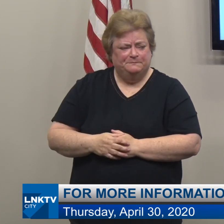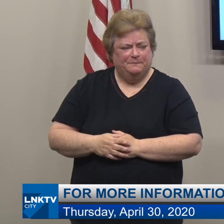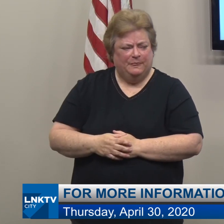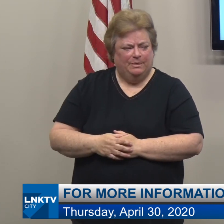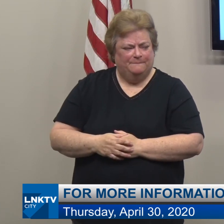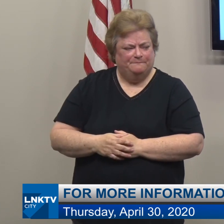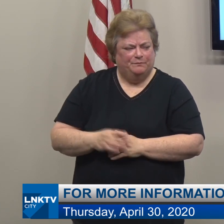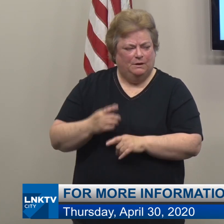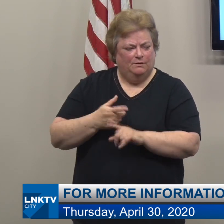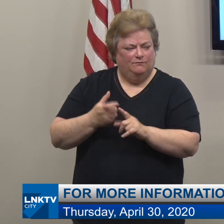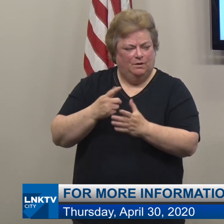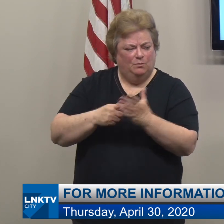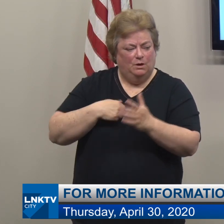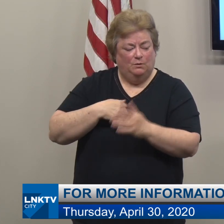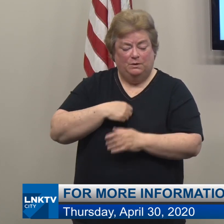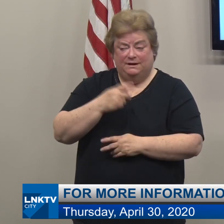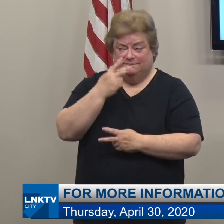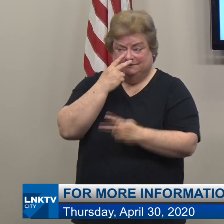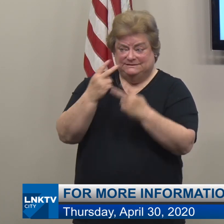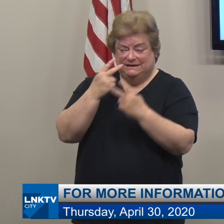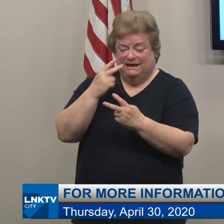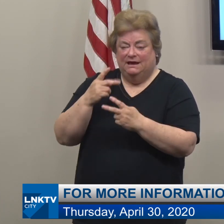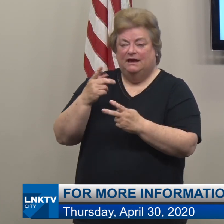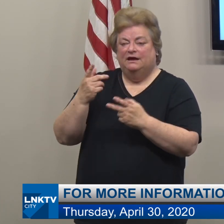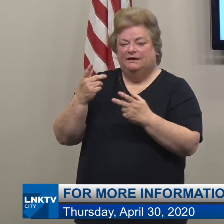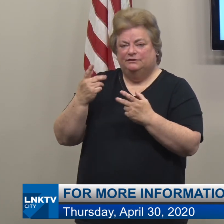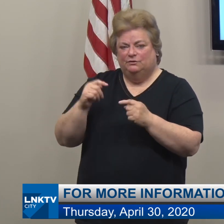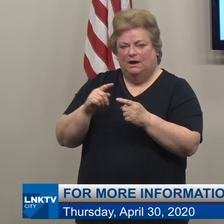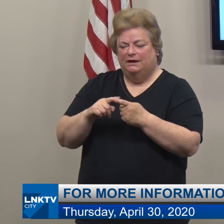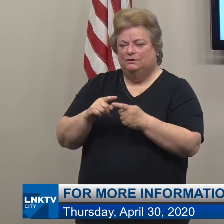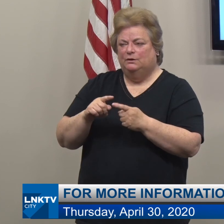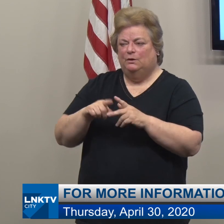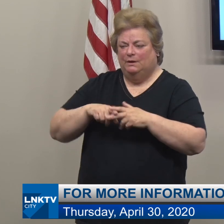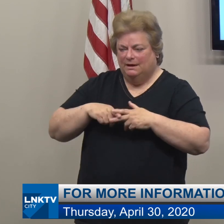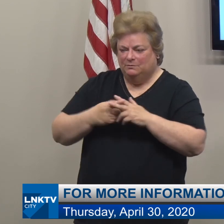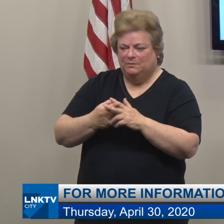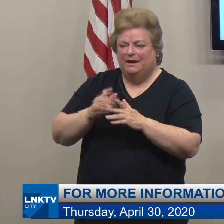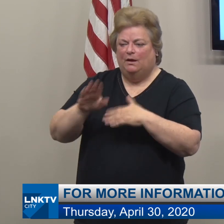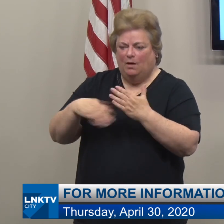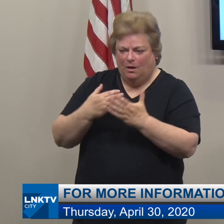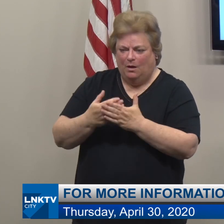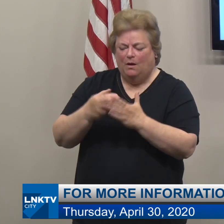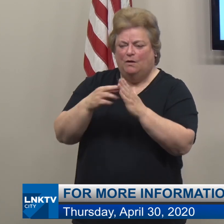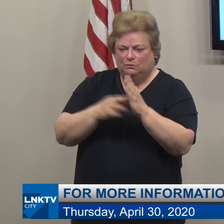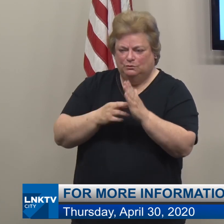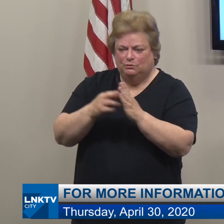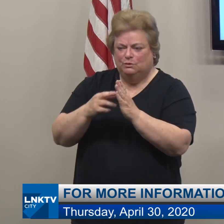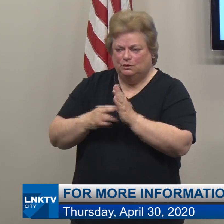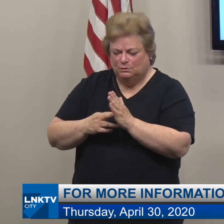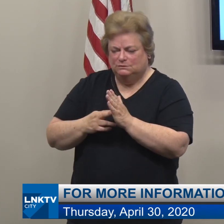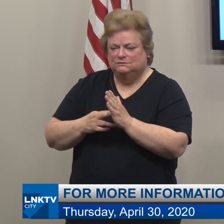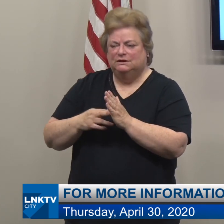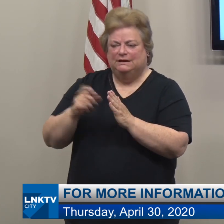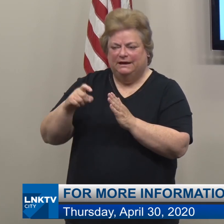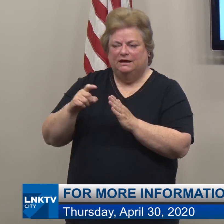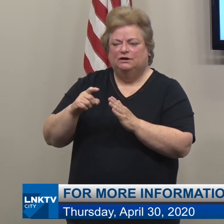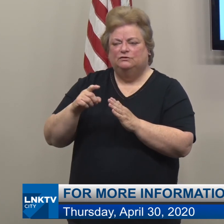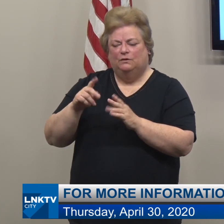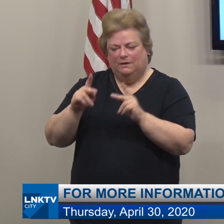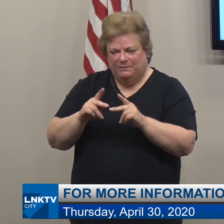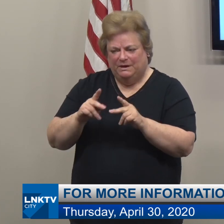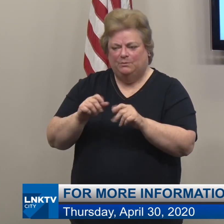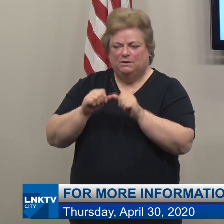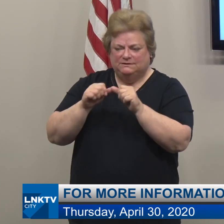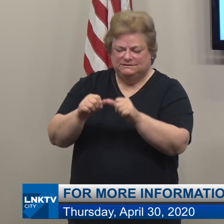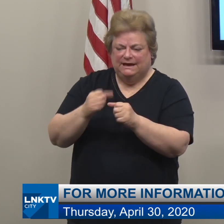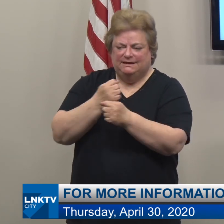From what we've seen, it sounds like they're trying to implement all measures available so that people can be safe